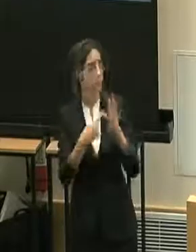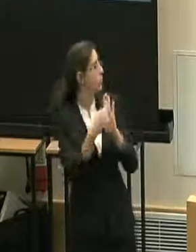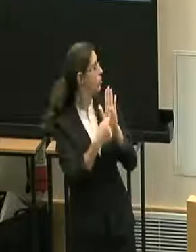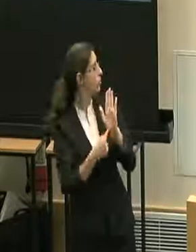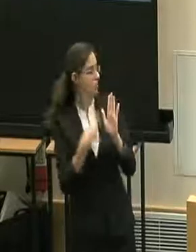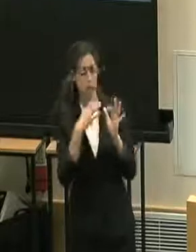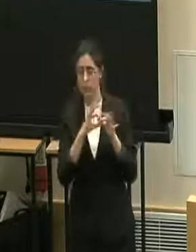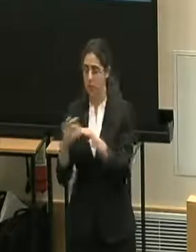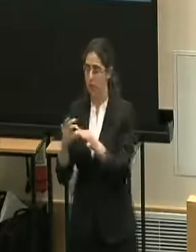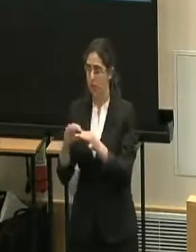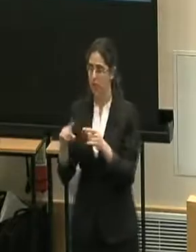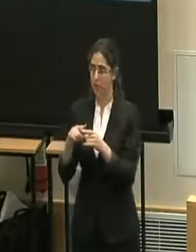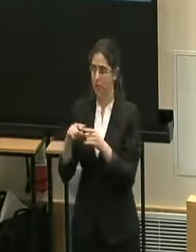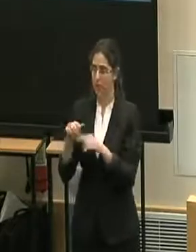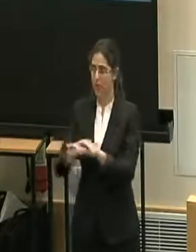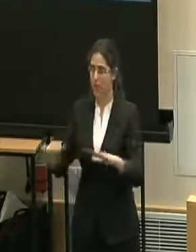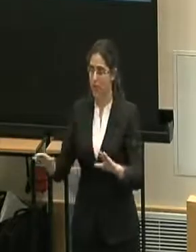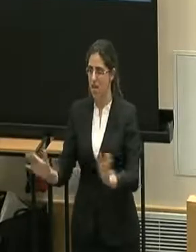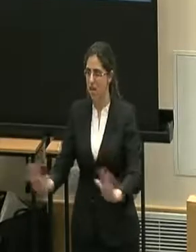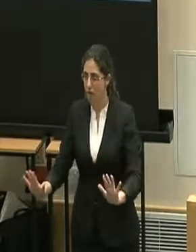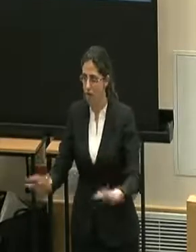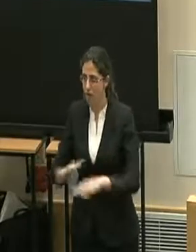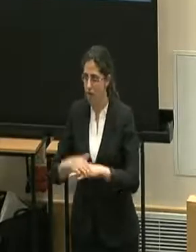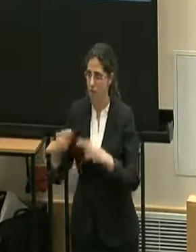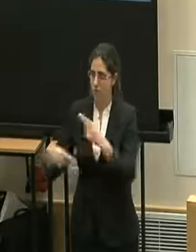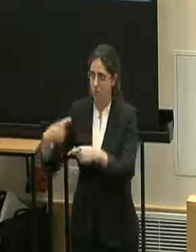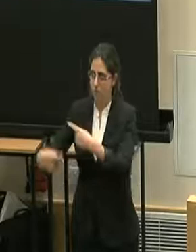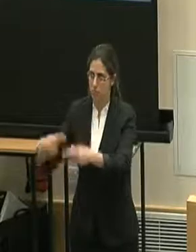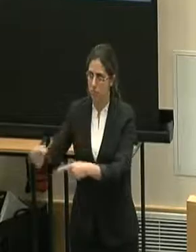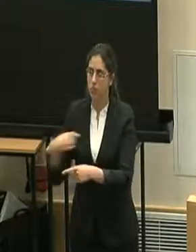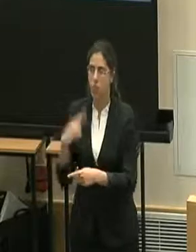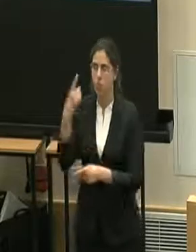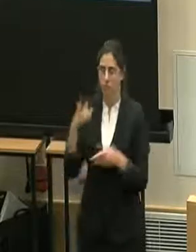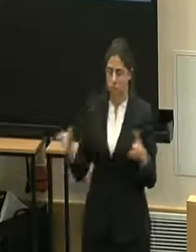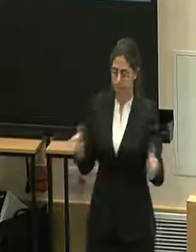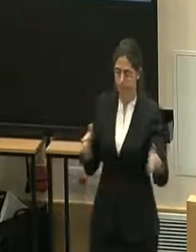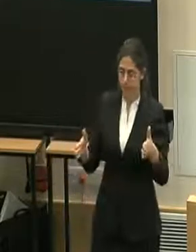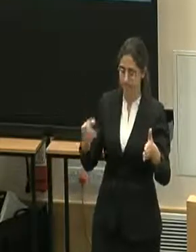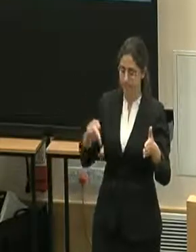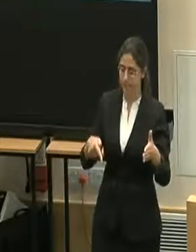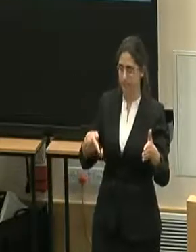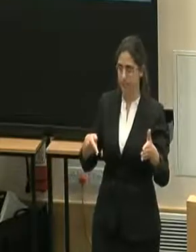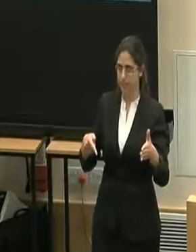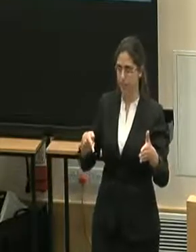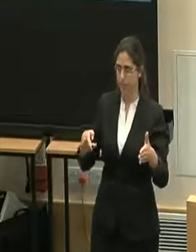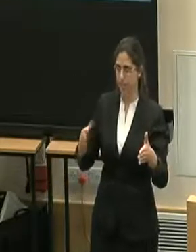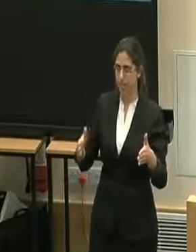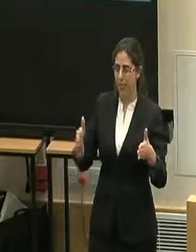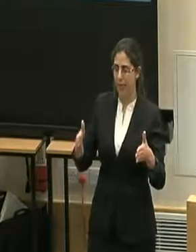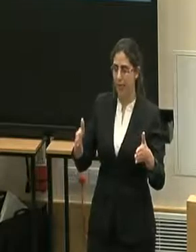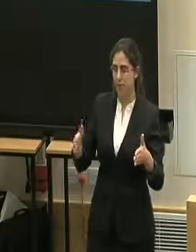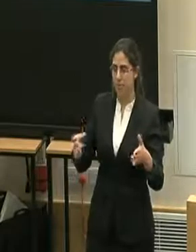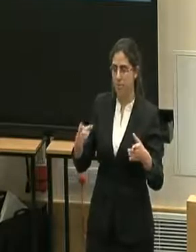is never-ending. It is not an episode that is secured and then